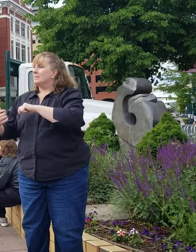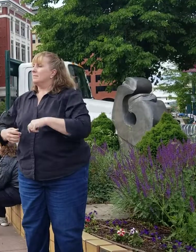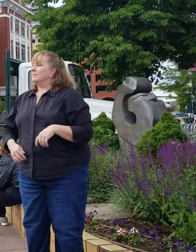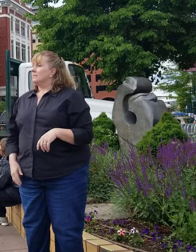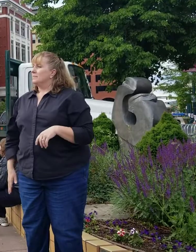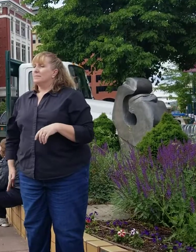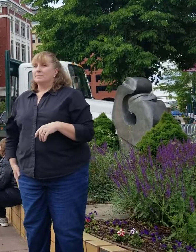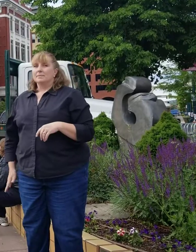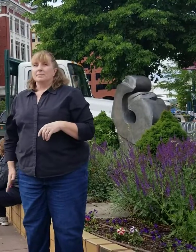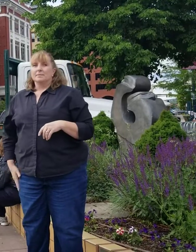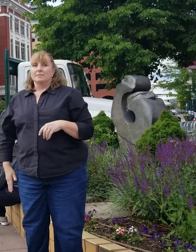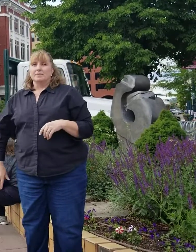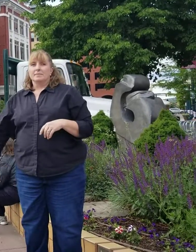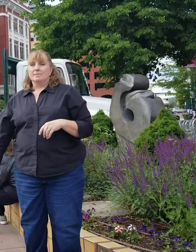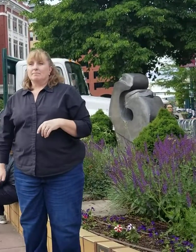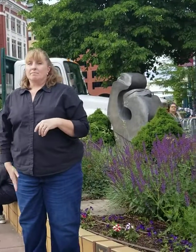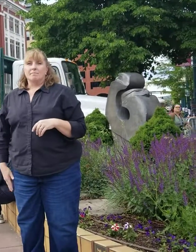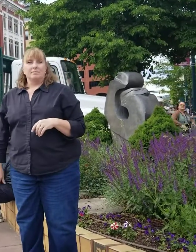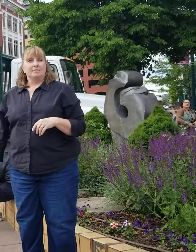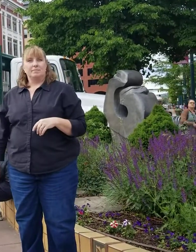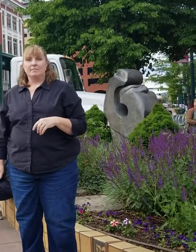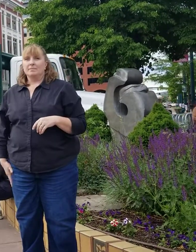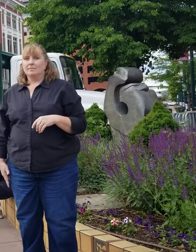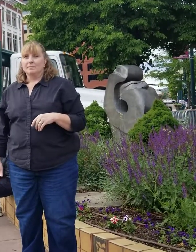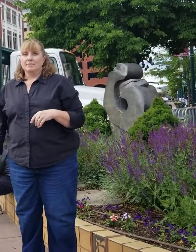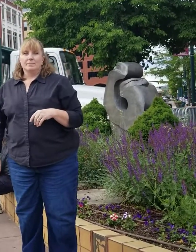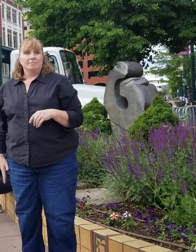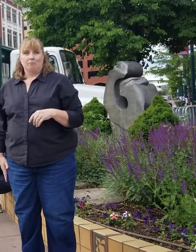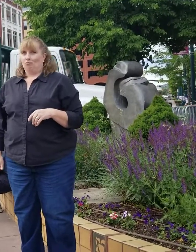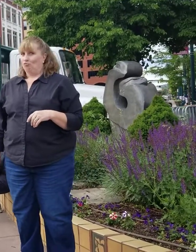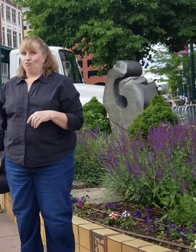Like this is the